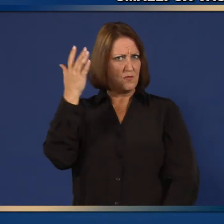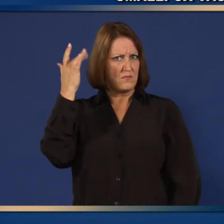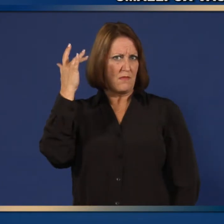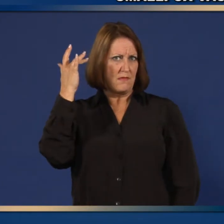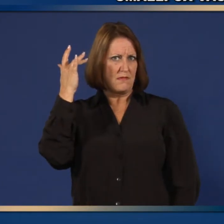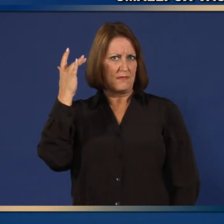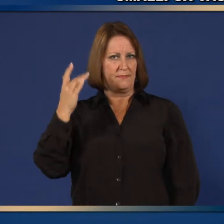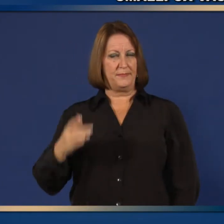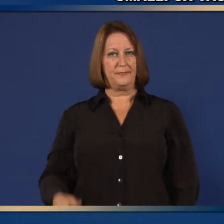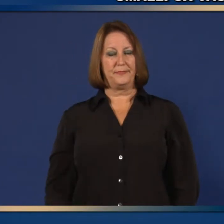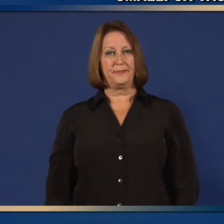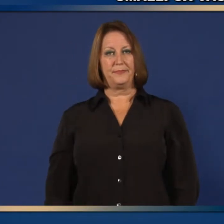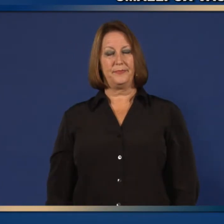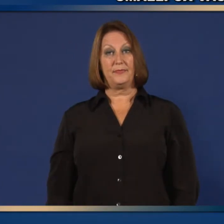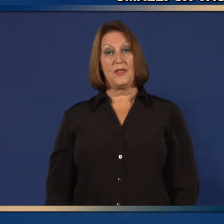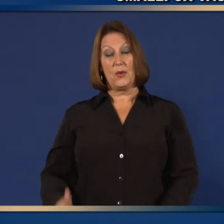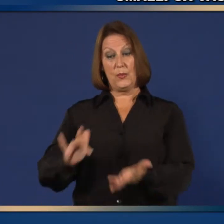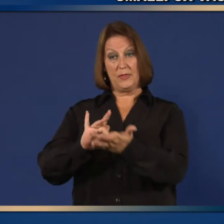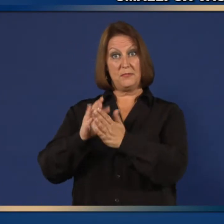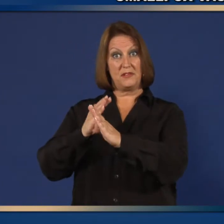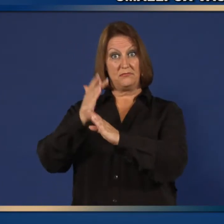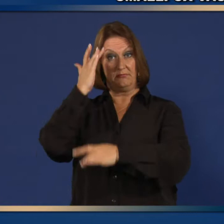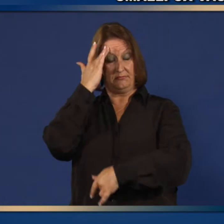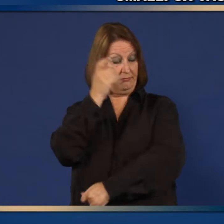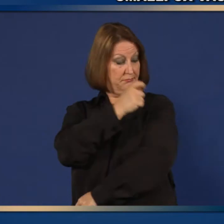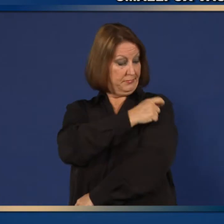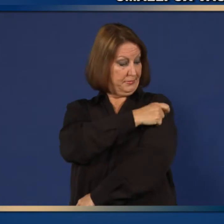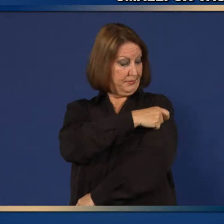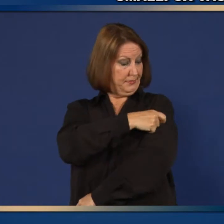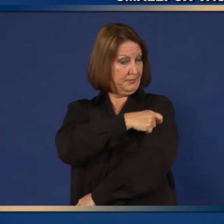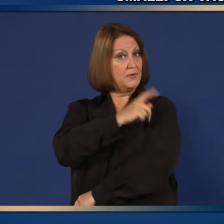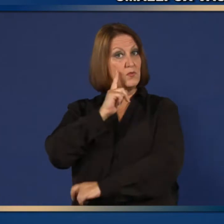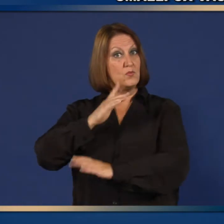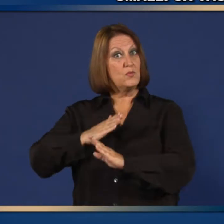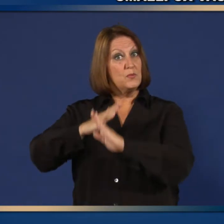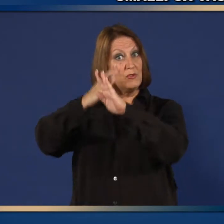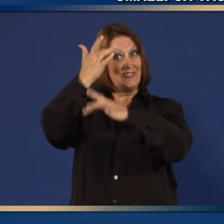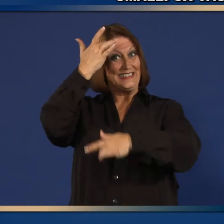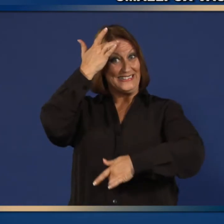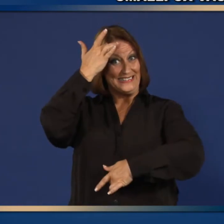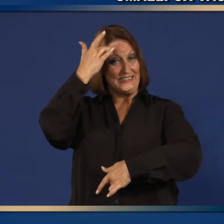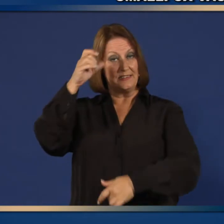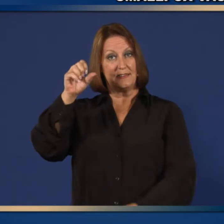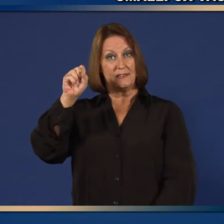Smallpox vaccine protects people from smallpox.